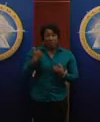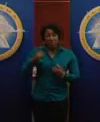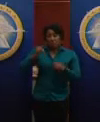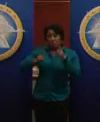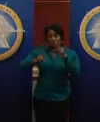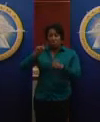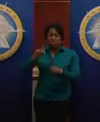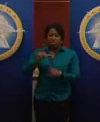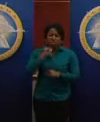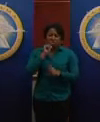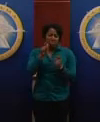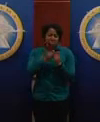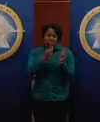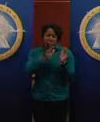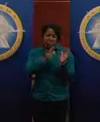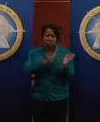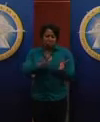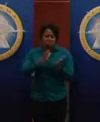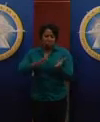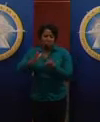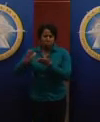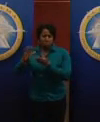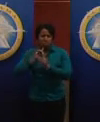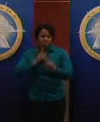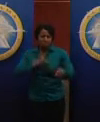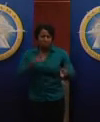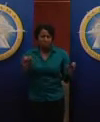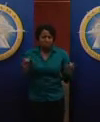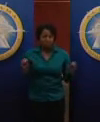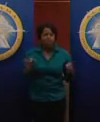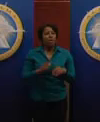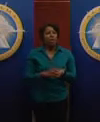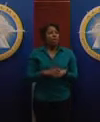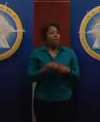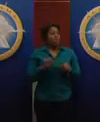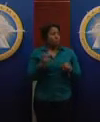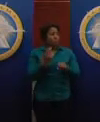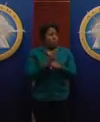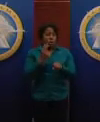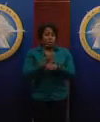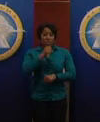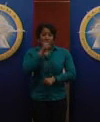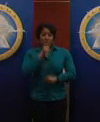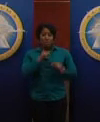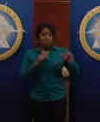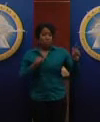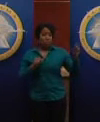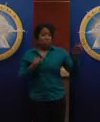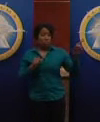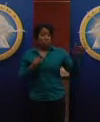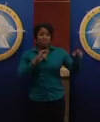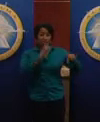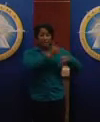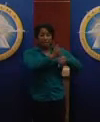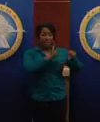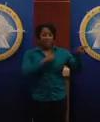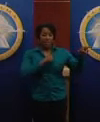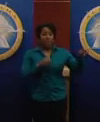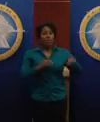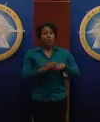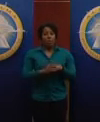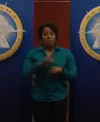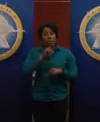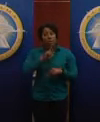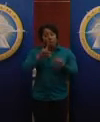order in which you guys get to the microphone. Just go to the microphone to my left, give yourself the appropriate space,